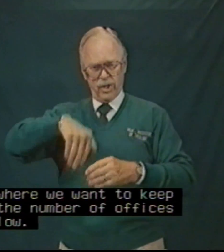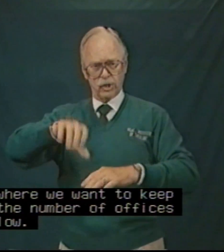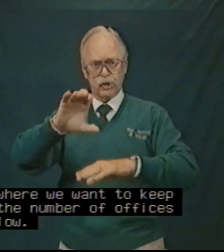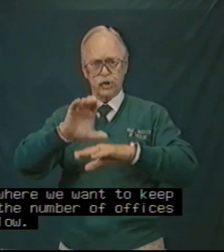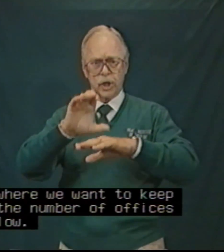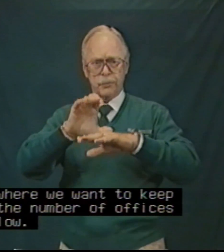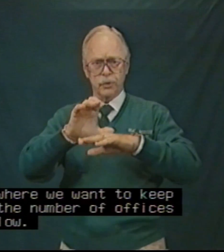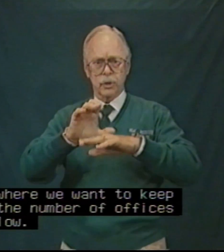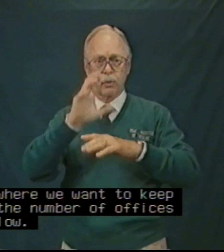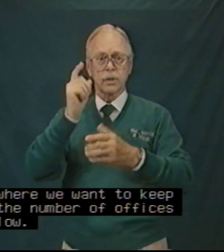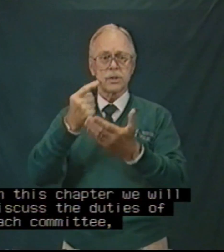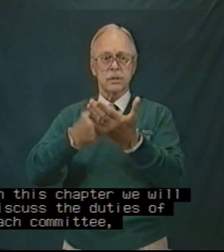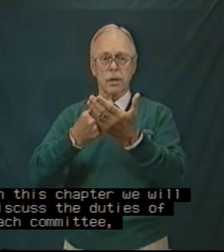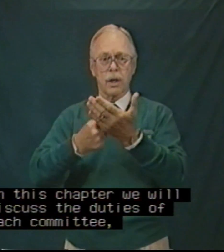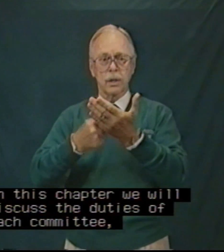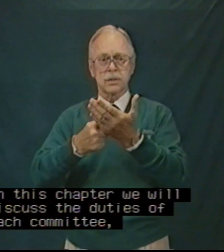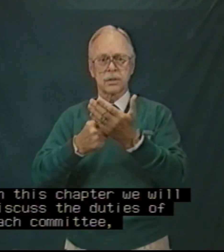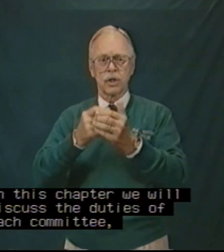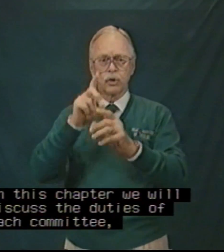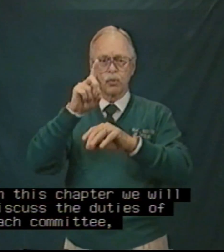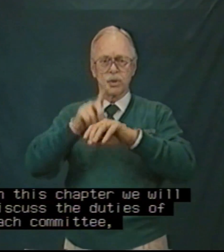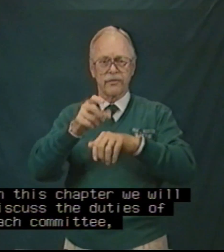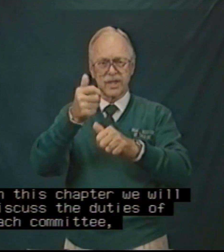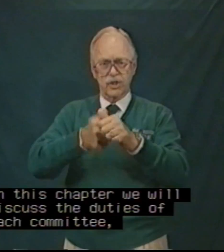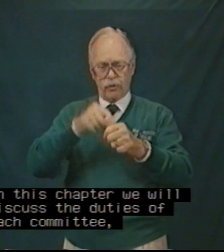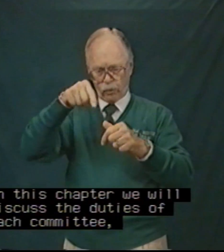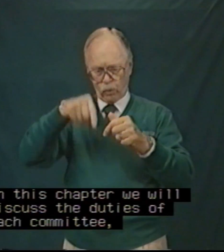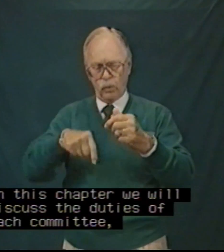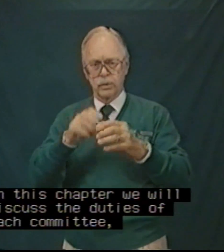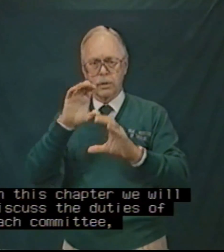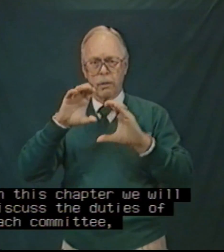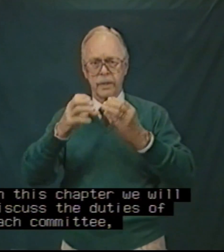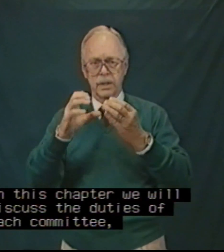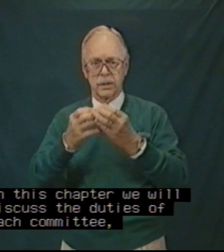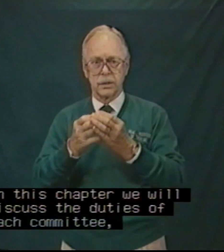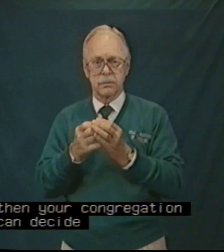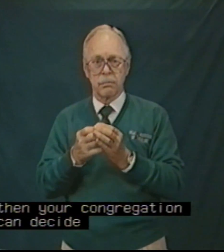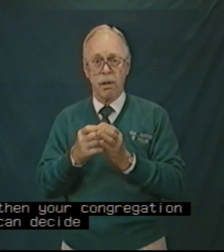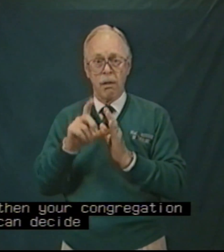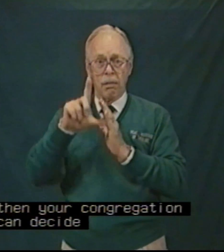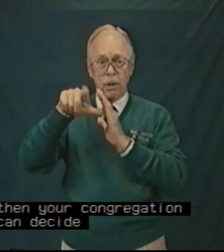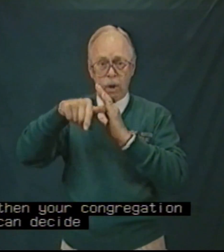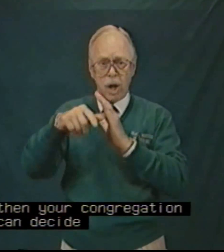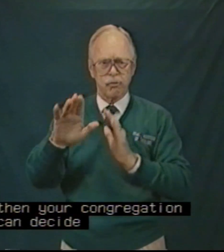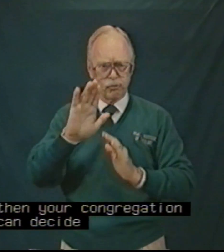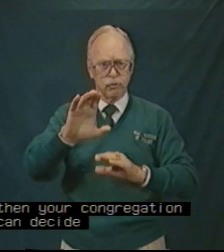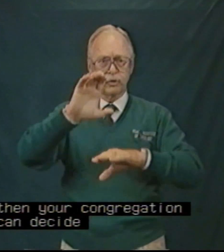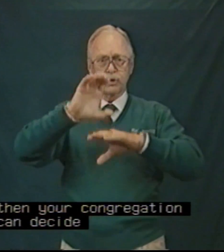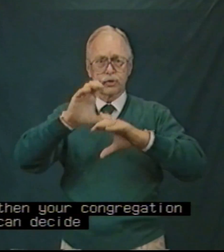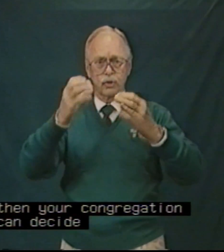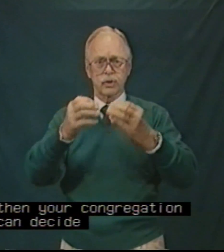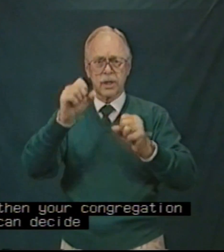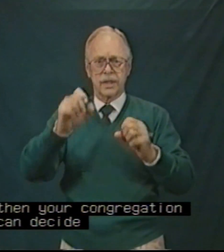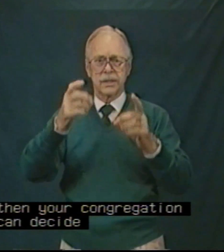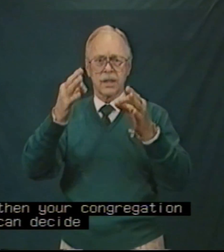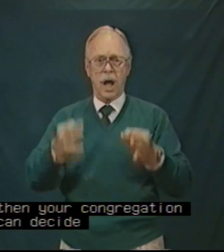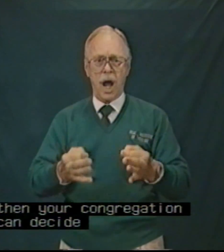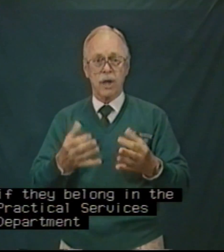we want to keep the numbers of offices low. In this chapter, we will discuss the duties of each committee. Then